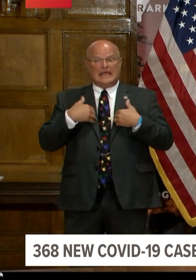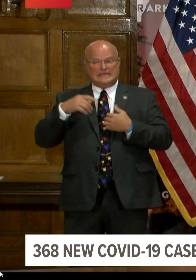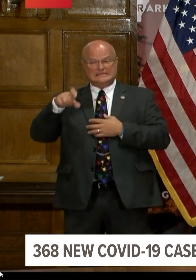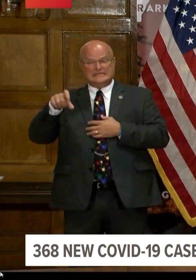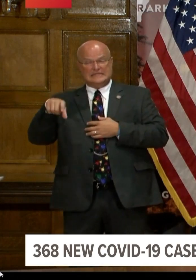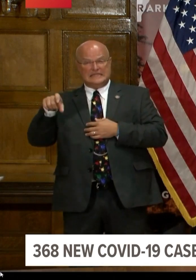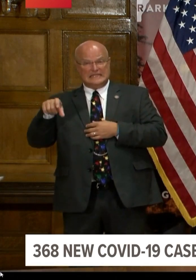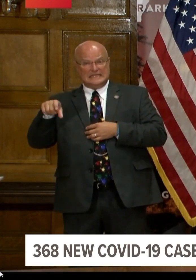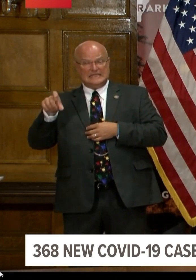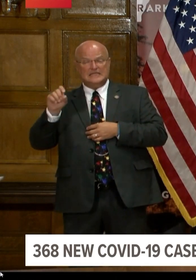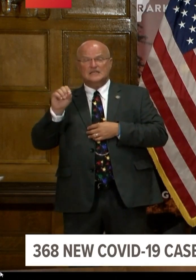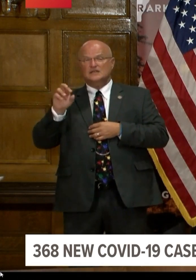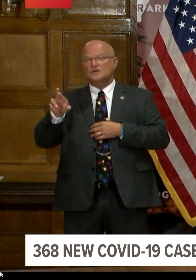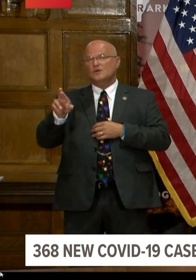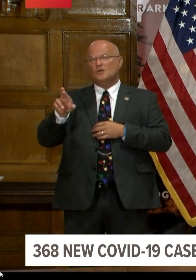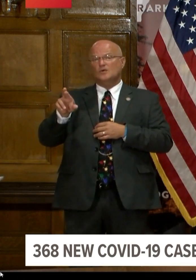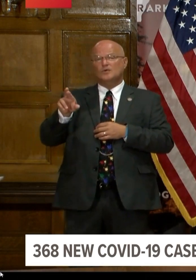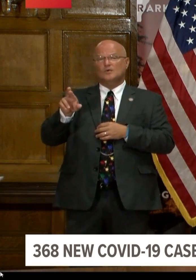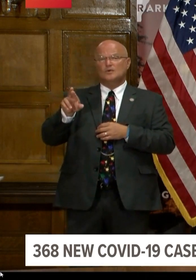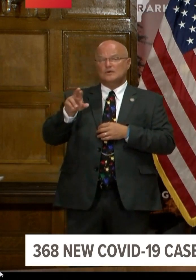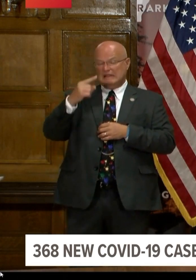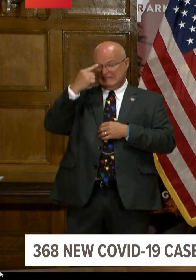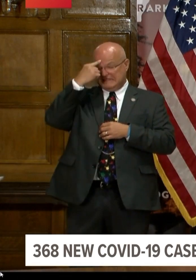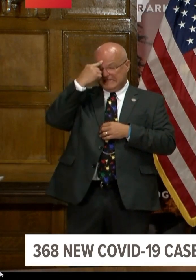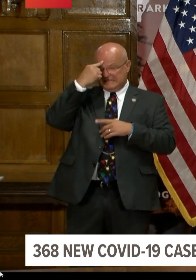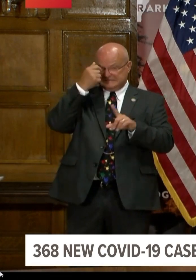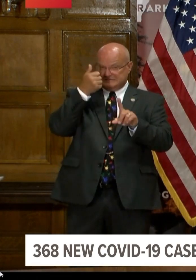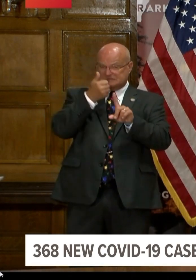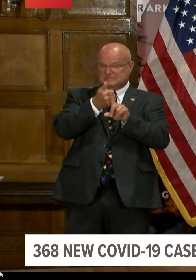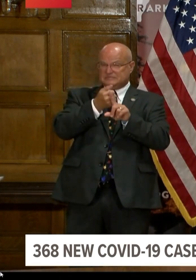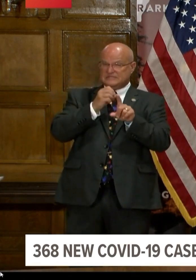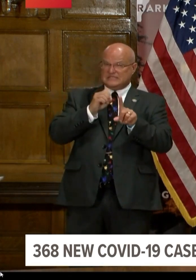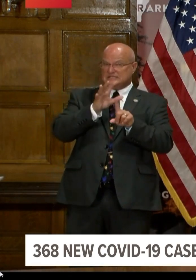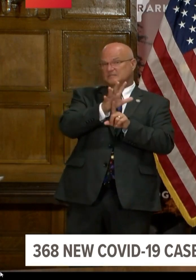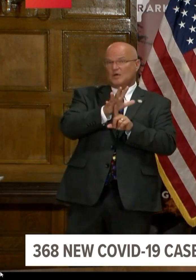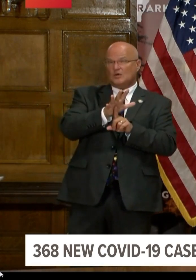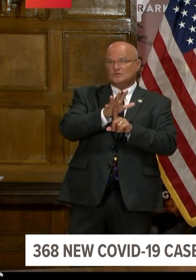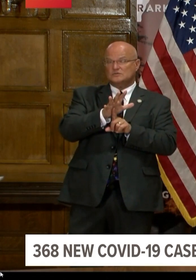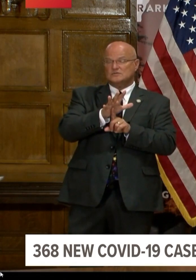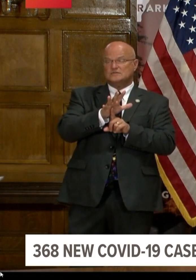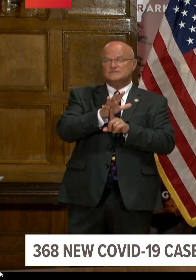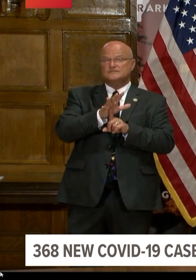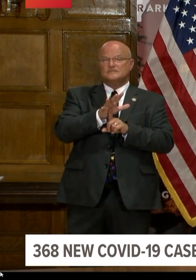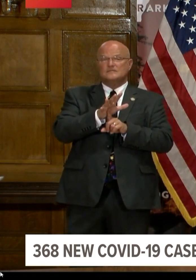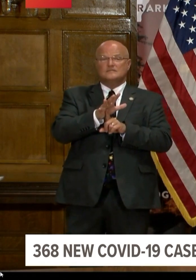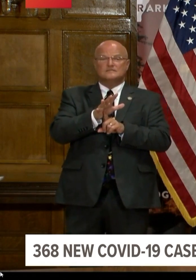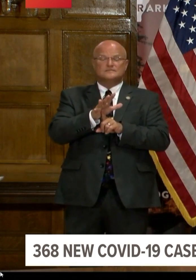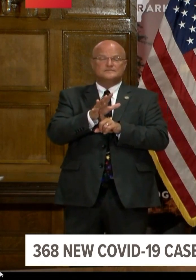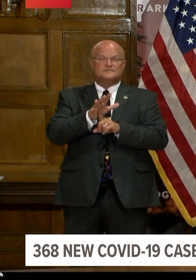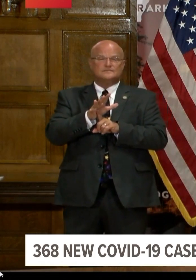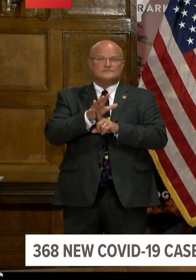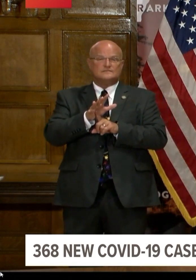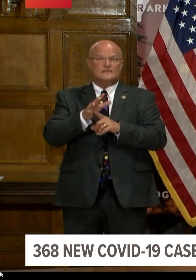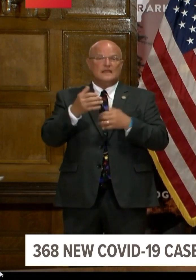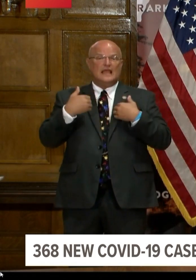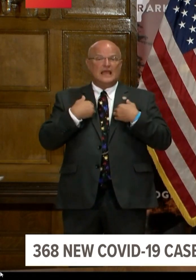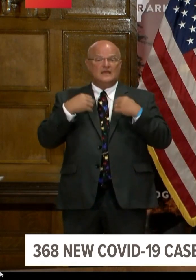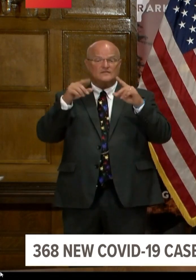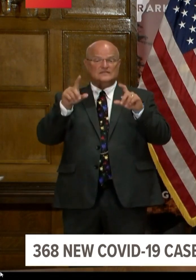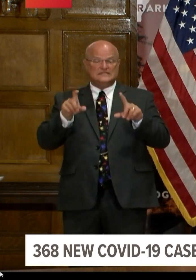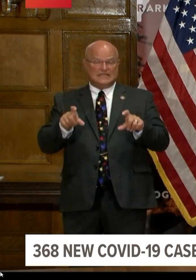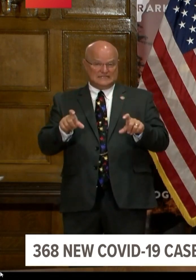need for it, or believe they might have been in circumstances that might have exposed them, to get a